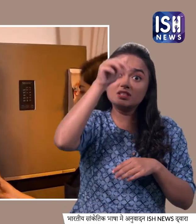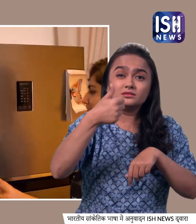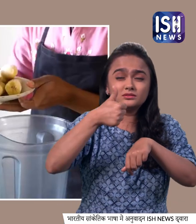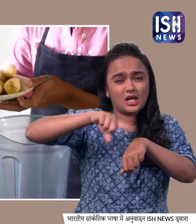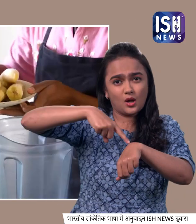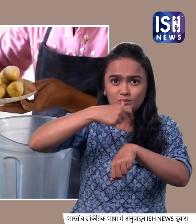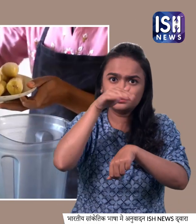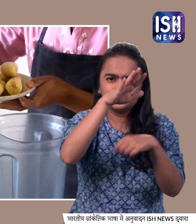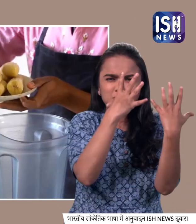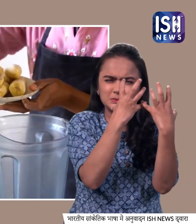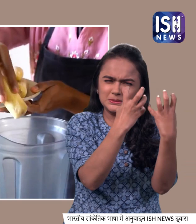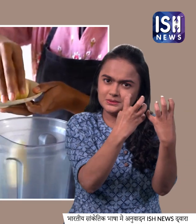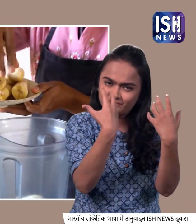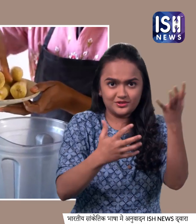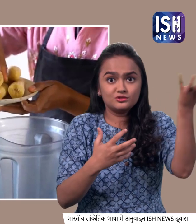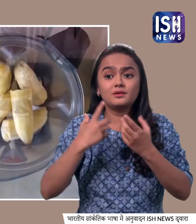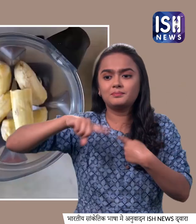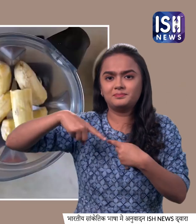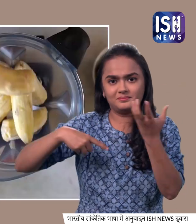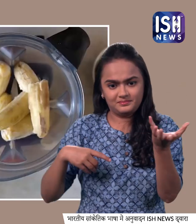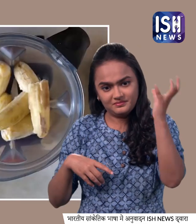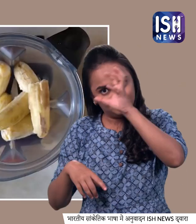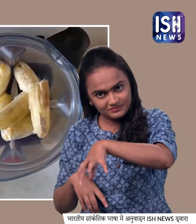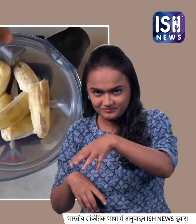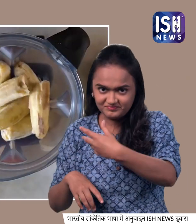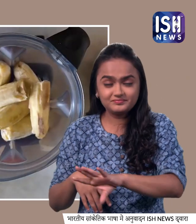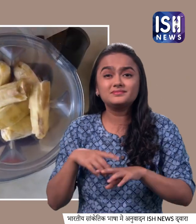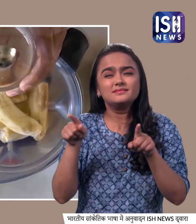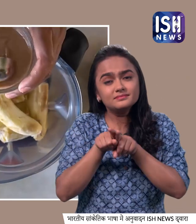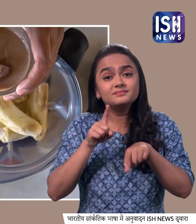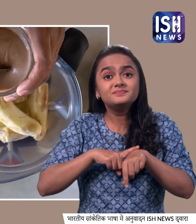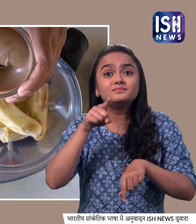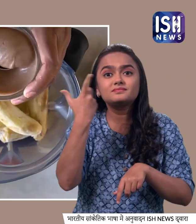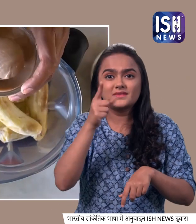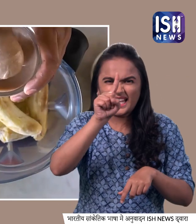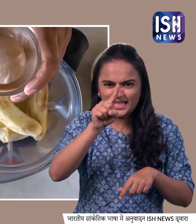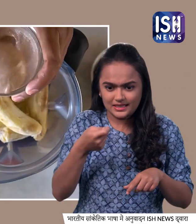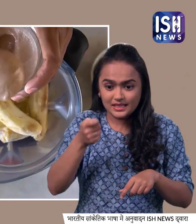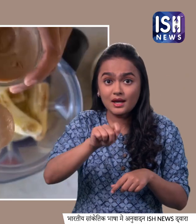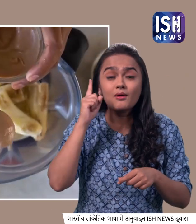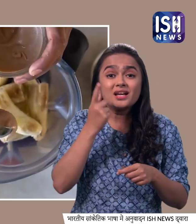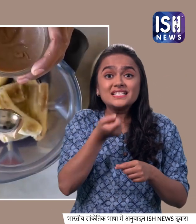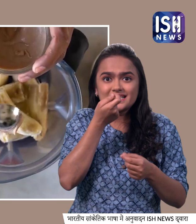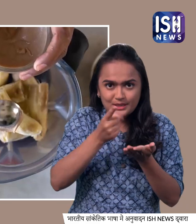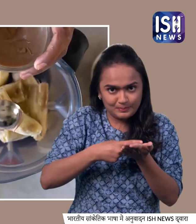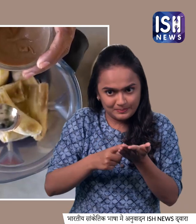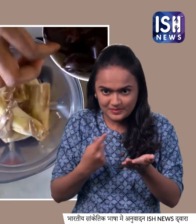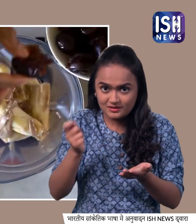You hours and put it mix. Then add 1 tbsp of peanut butter, 6